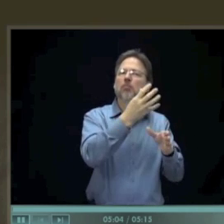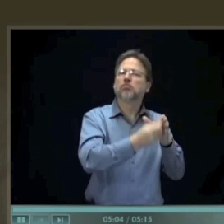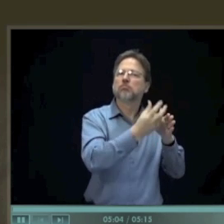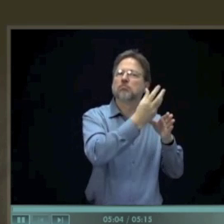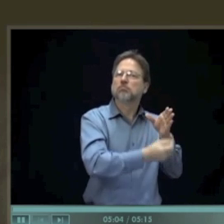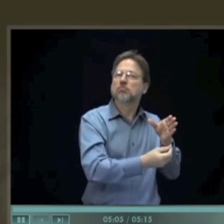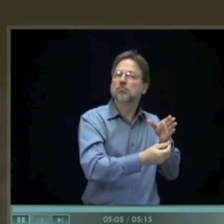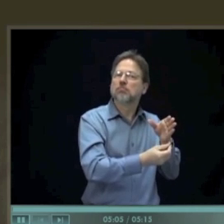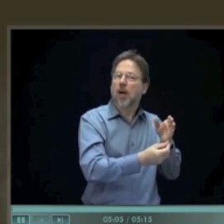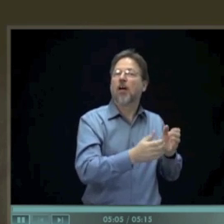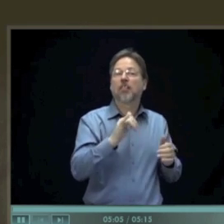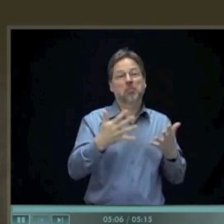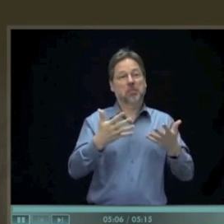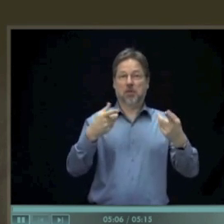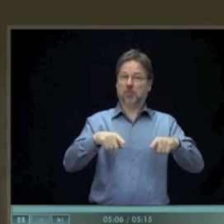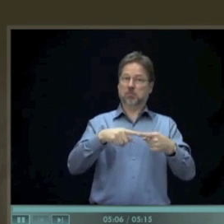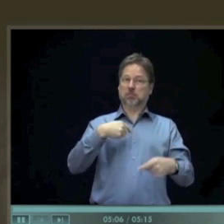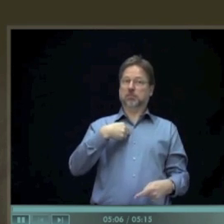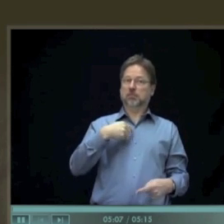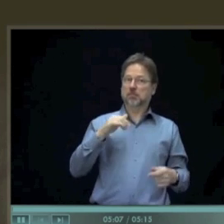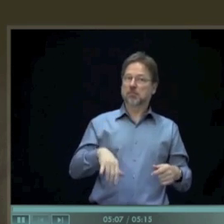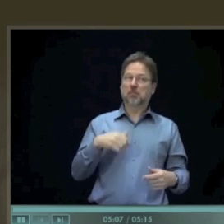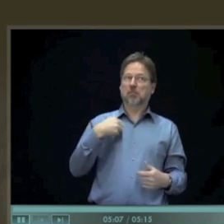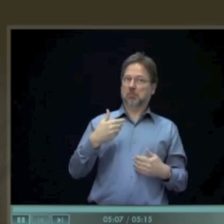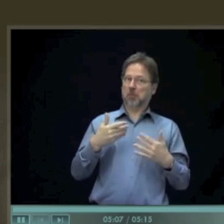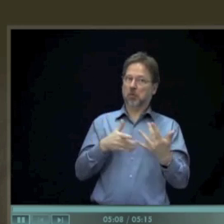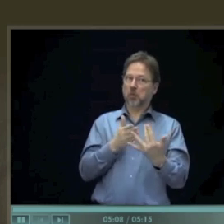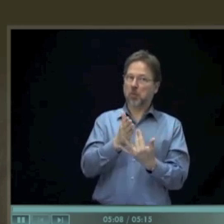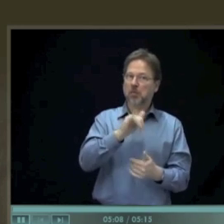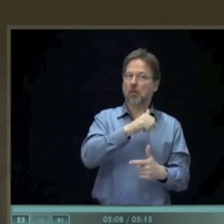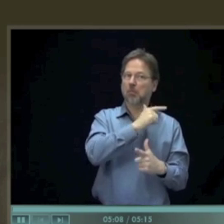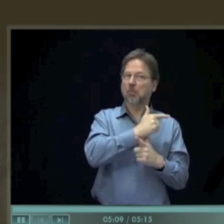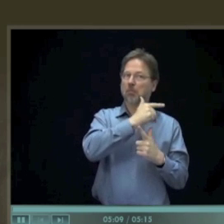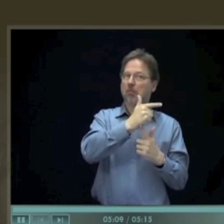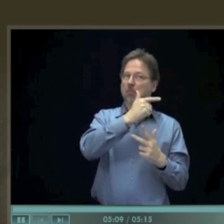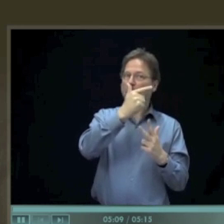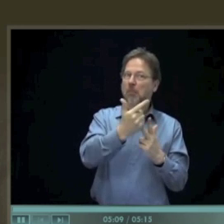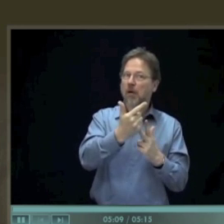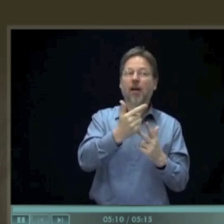with one person's idea, maybe they'll accept that.